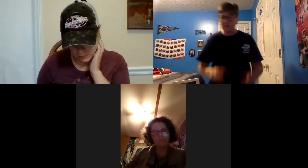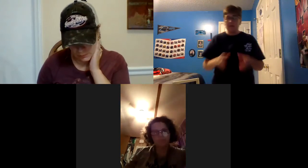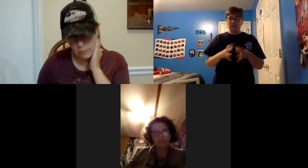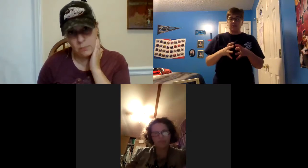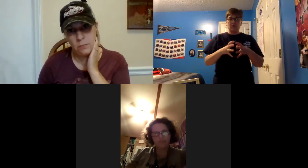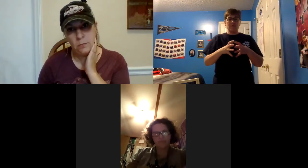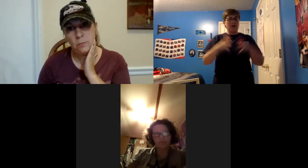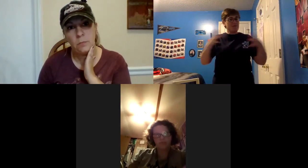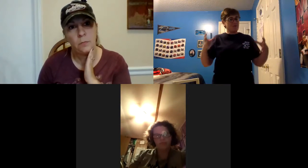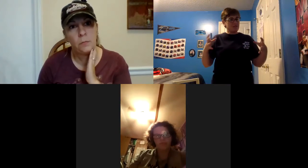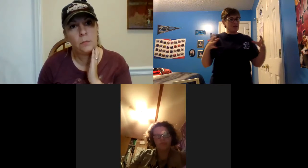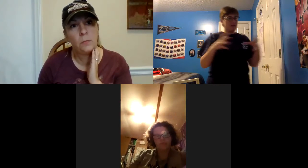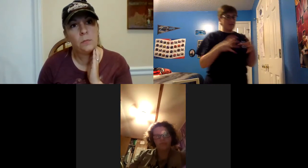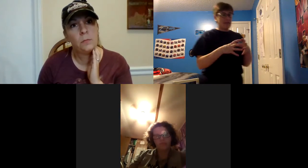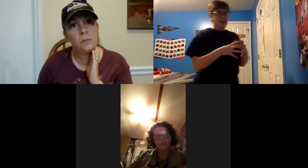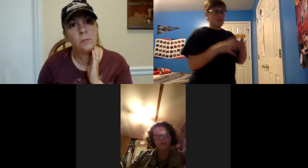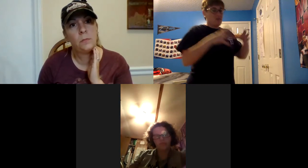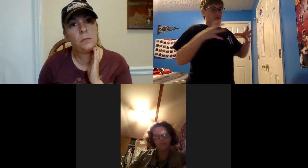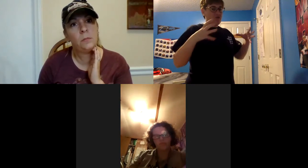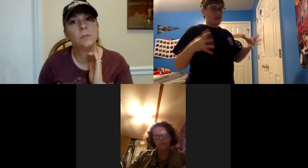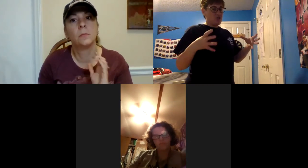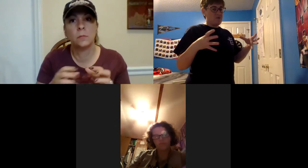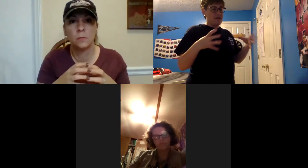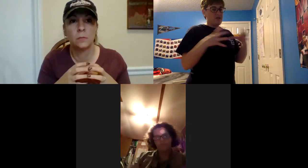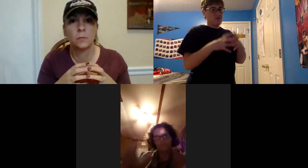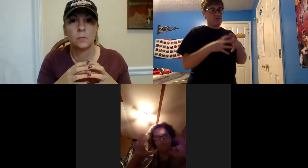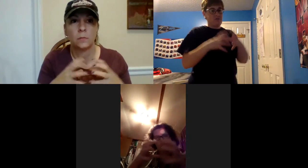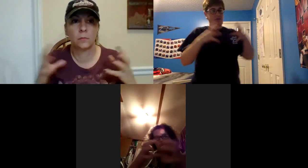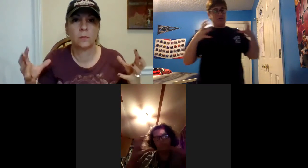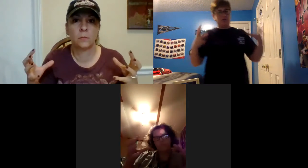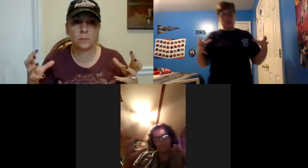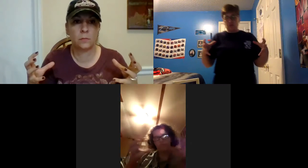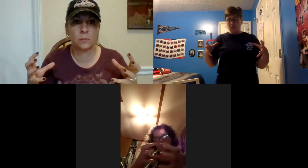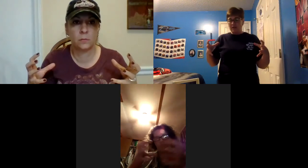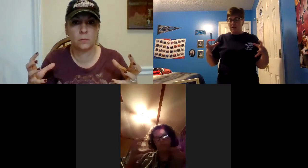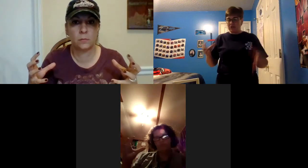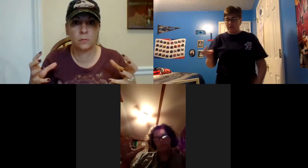Nope. So, but I remember us talking about that last week. You drank too much